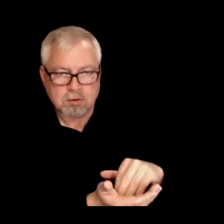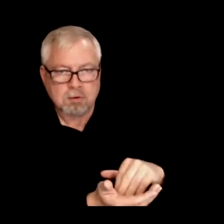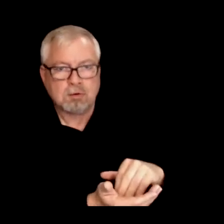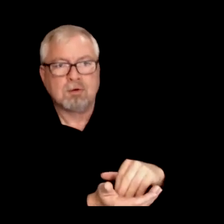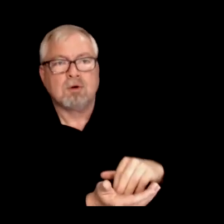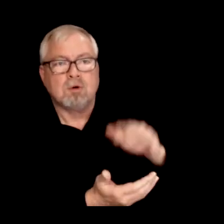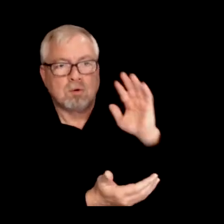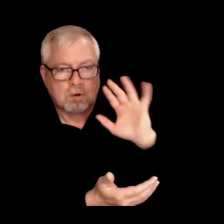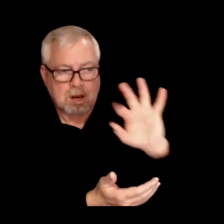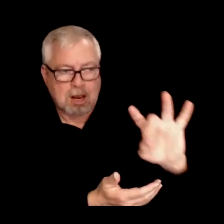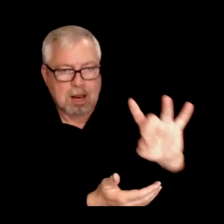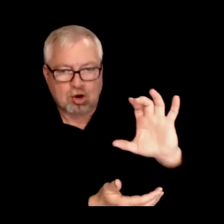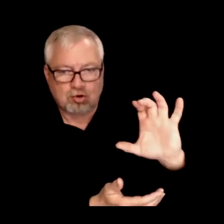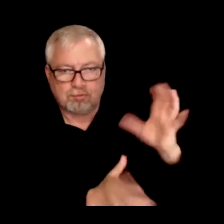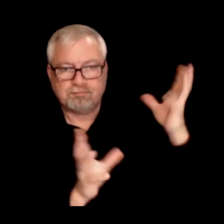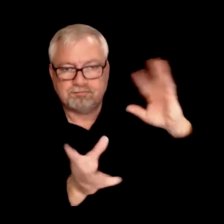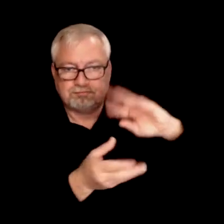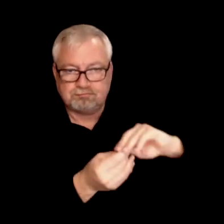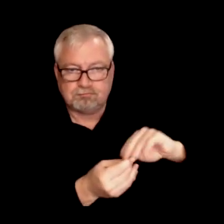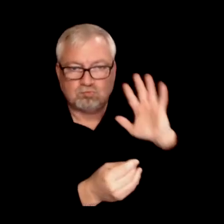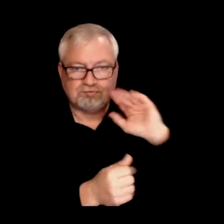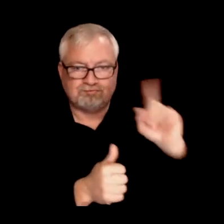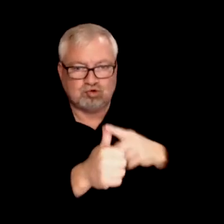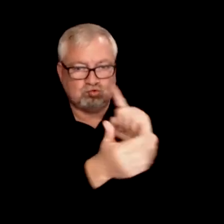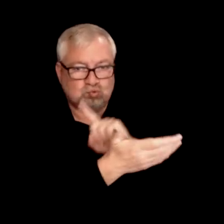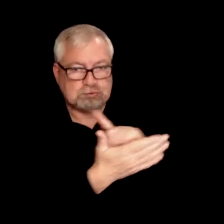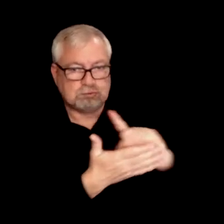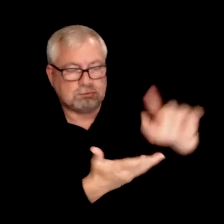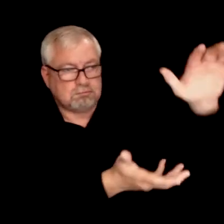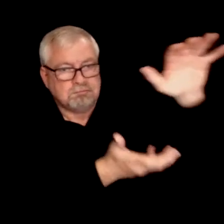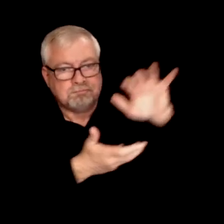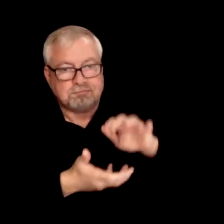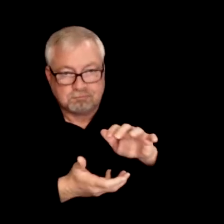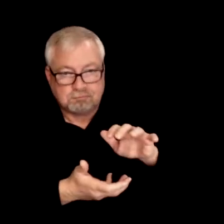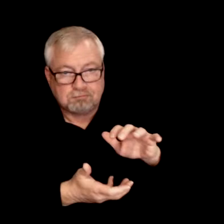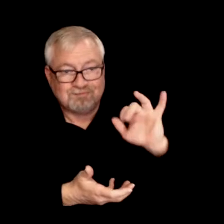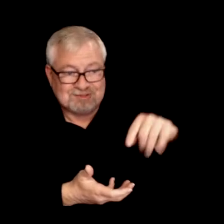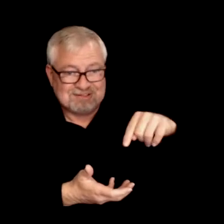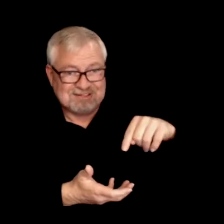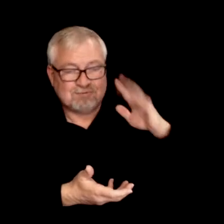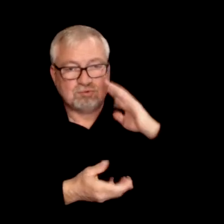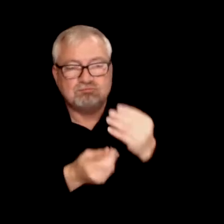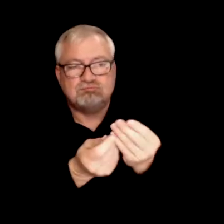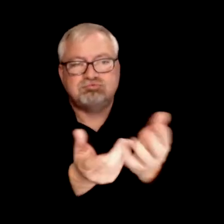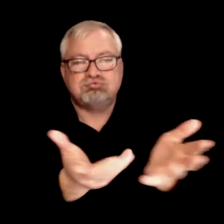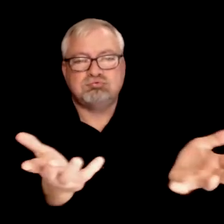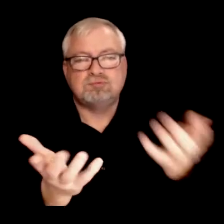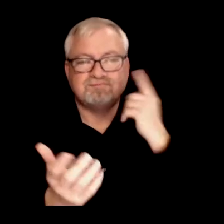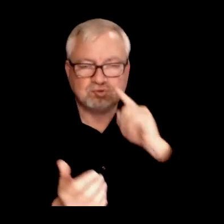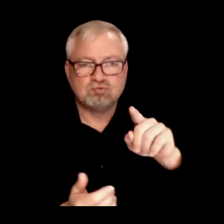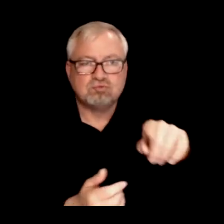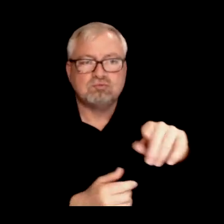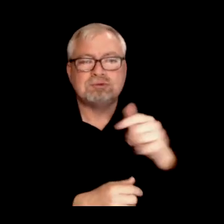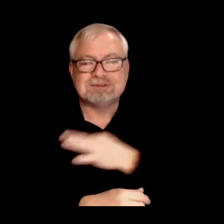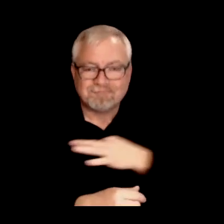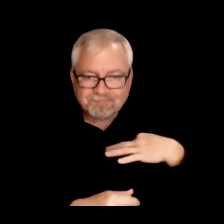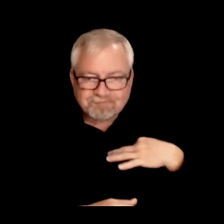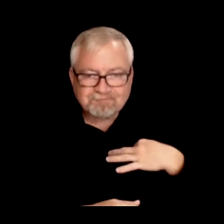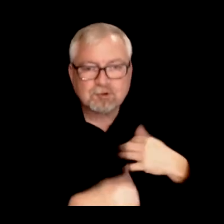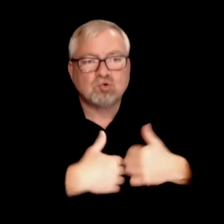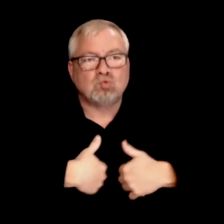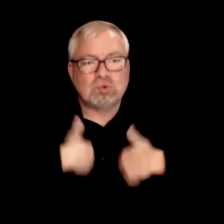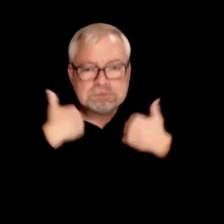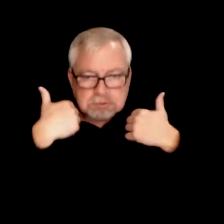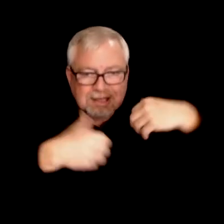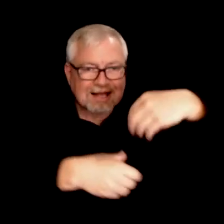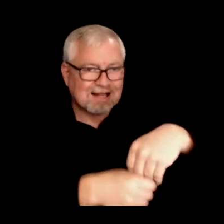was going to those residents and the staff of those facilities. When we're talking about the proportion of people who've already